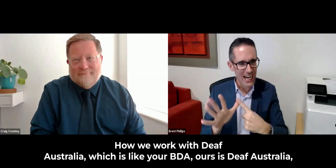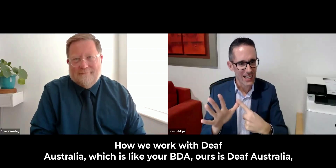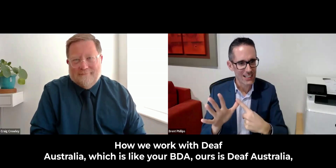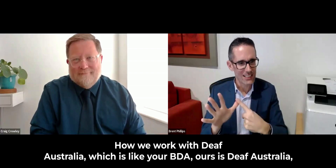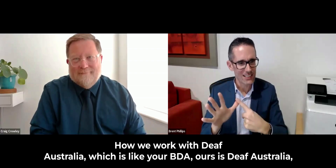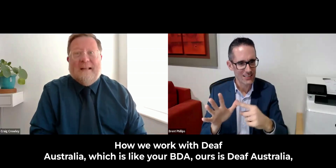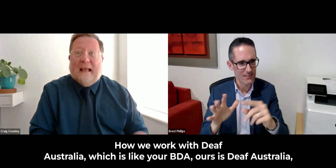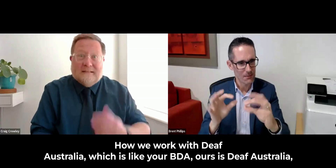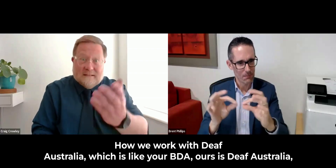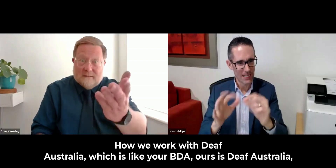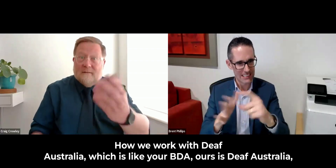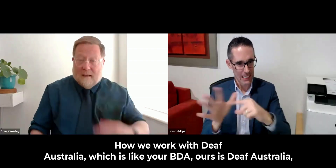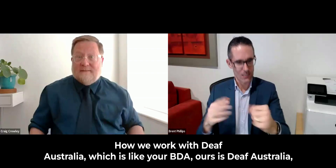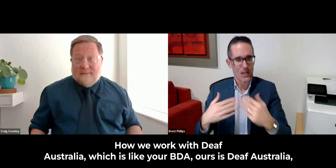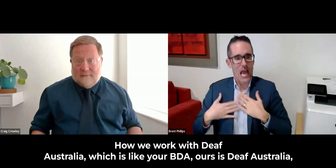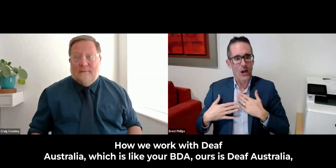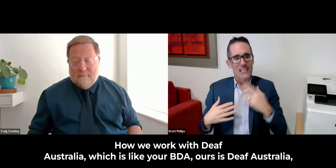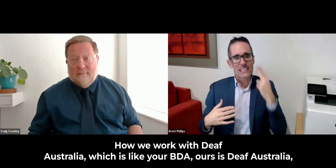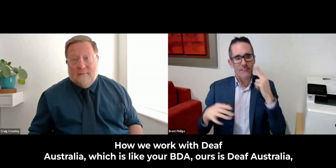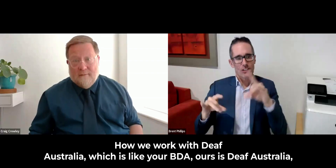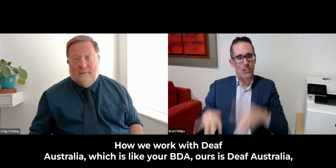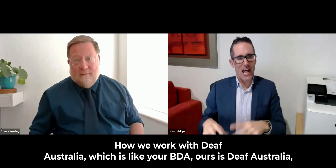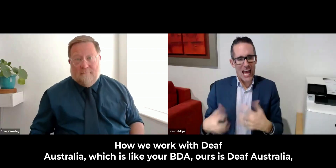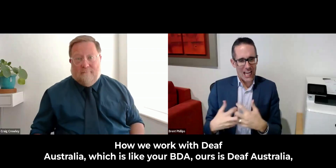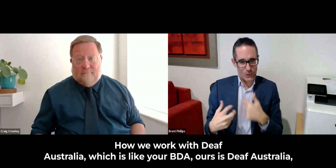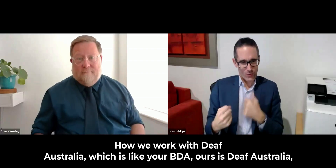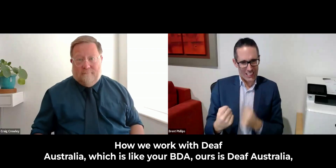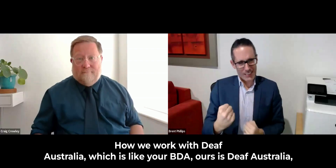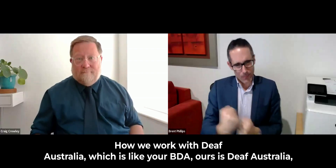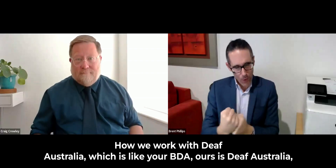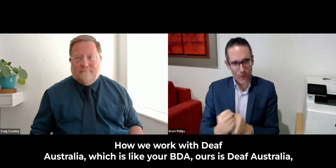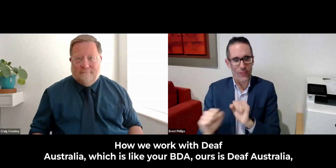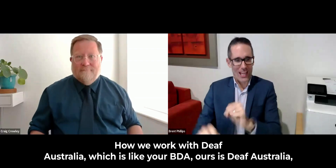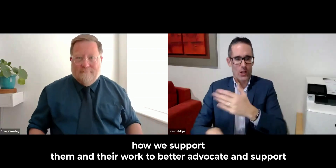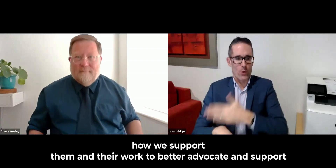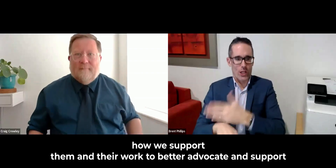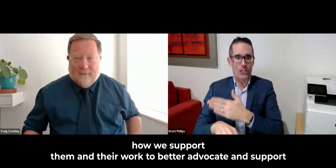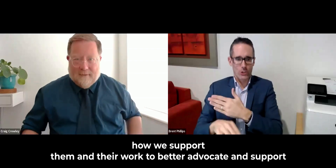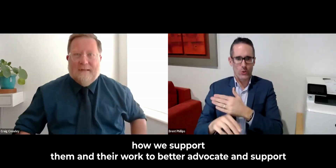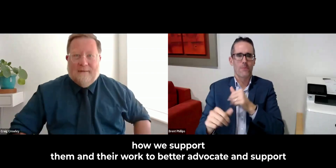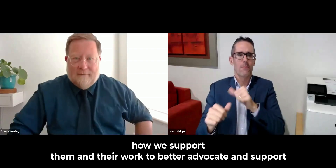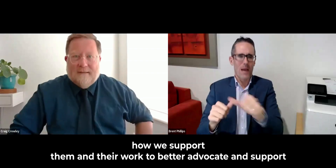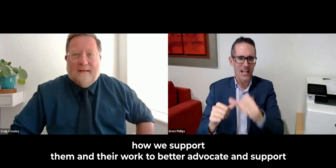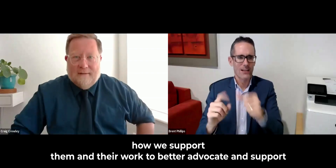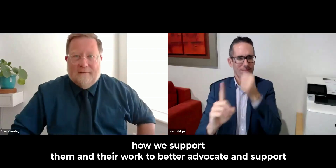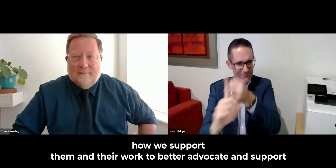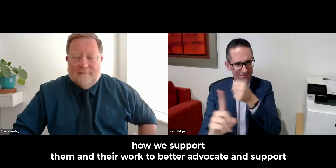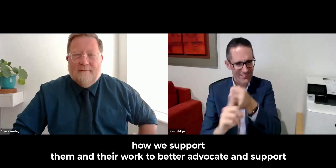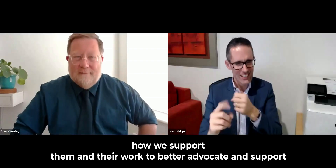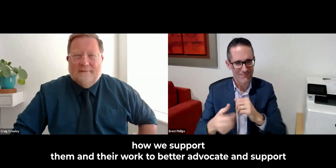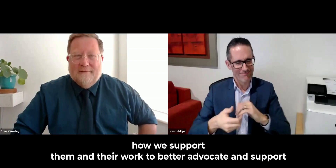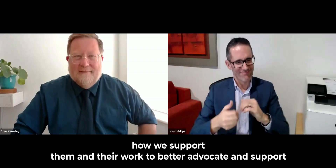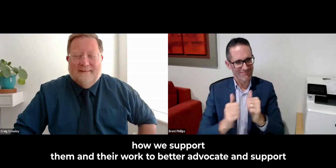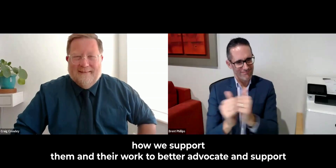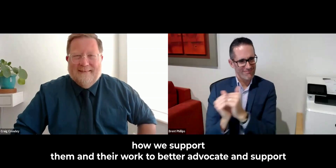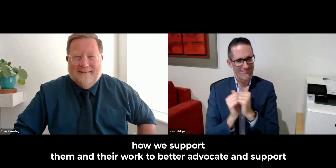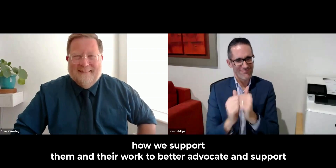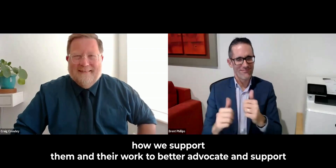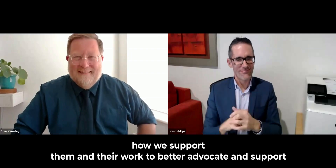with Deaf Australia, which is like your BDA, ours is Deaf Australia, how we support them and their work to